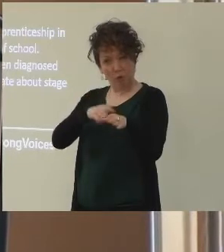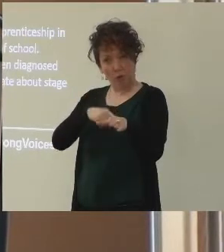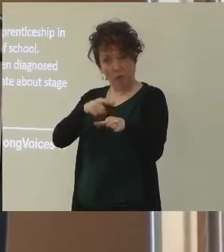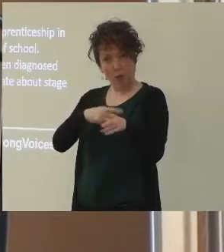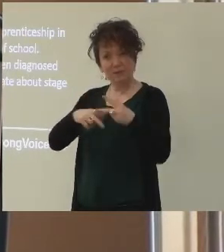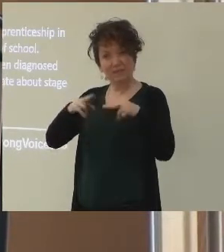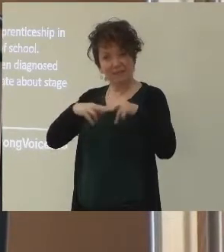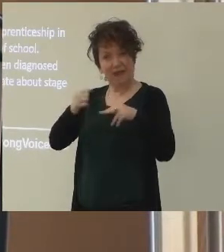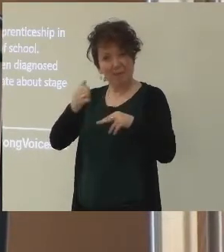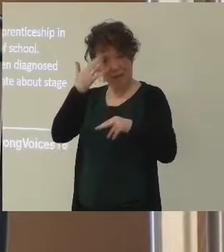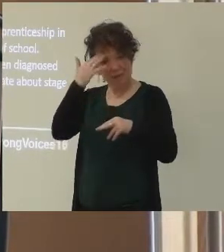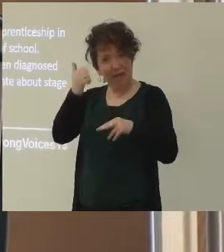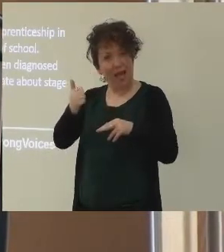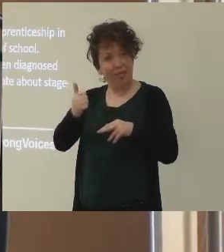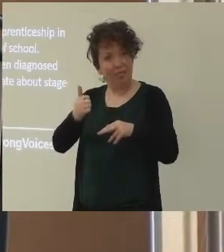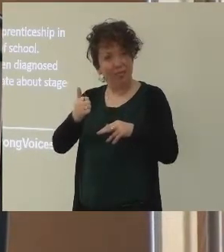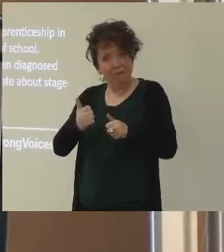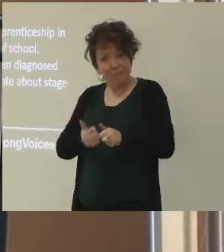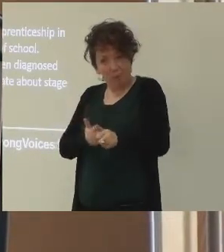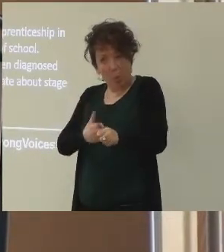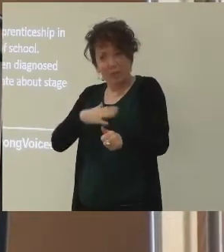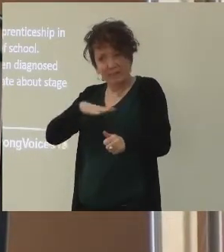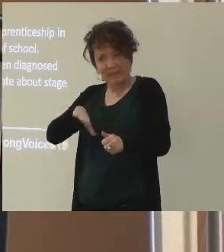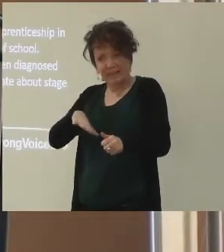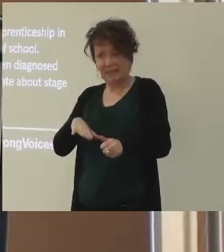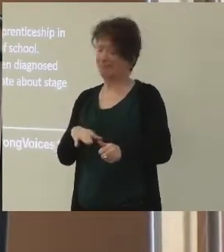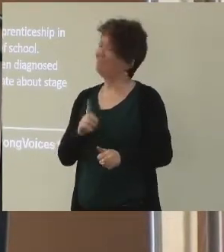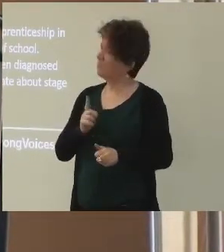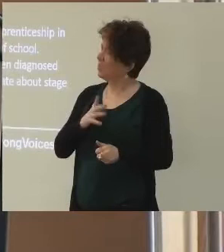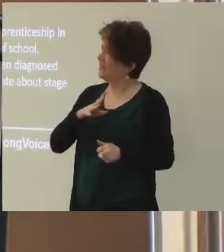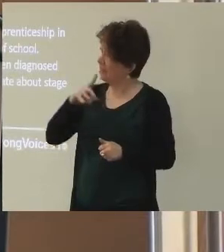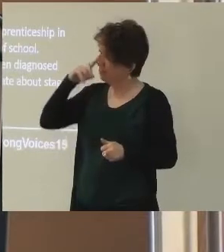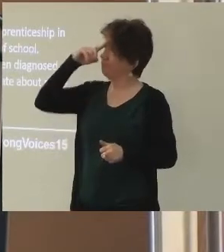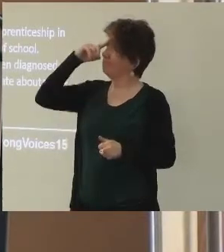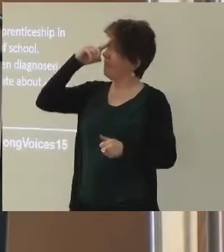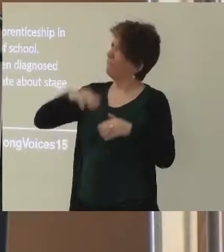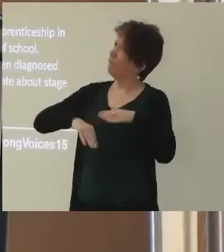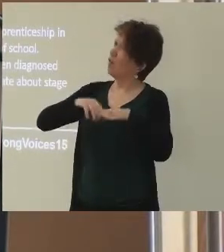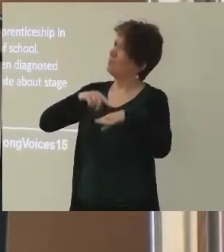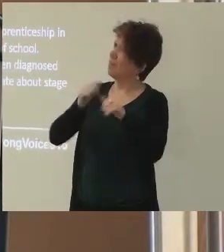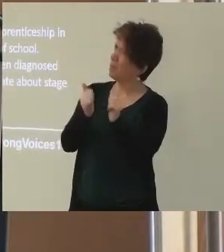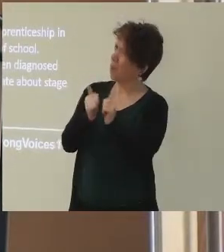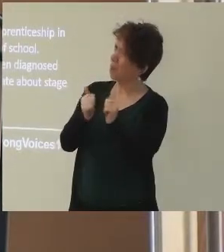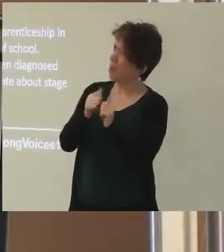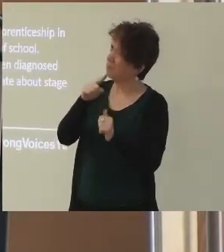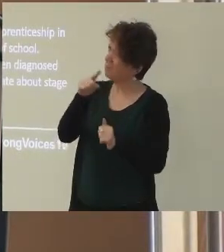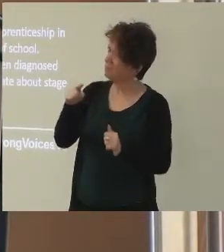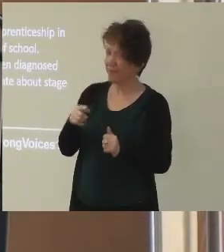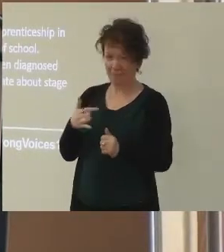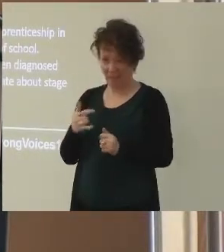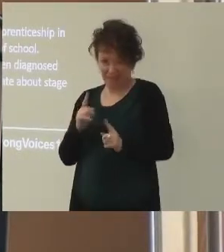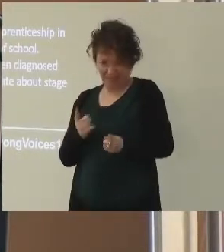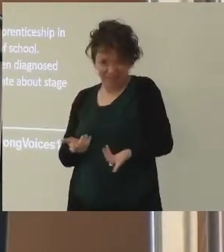health needs. And that's something that we always need to bear in mind. So actually, is it realistic for them